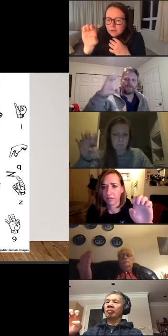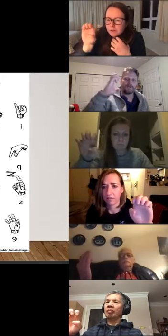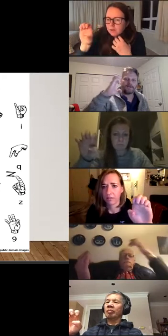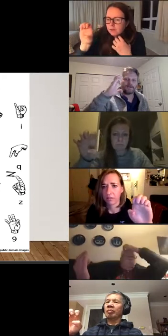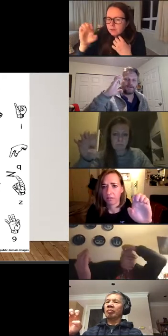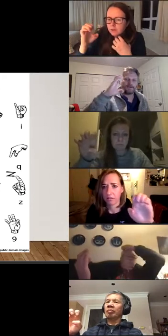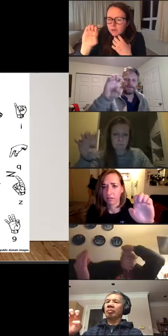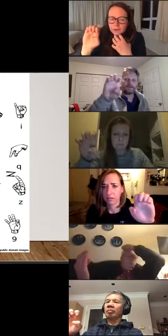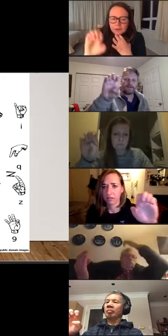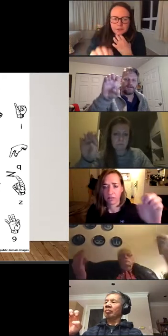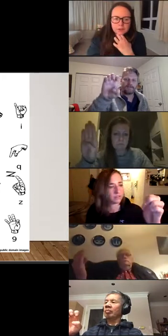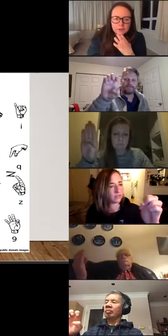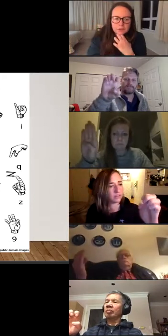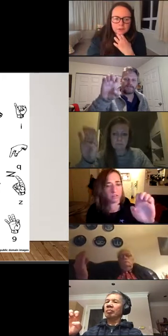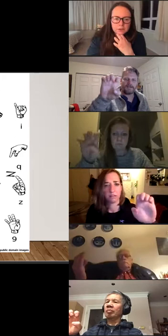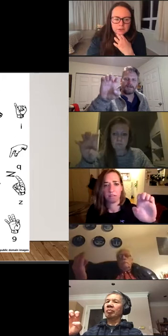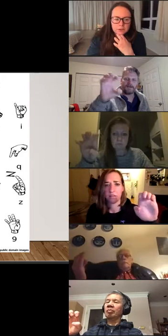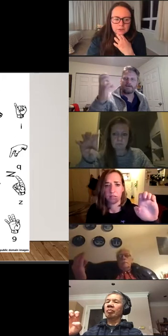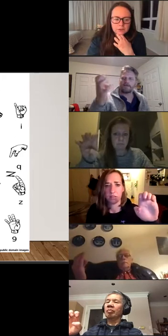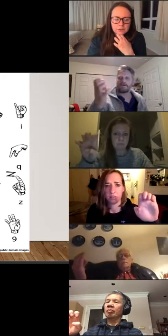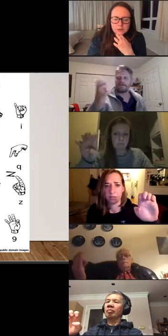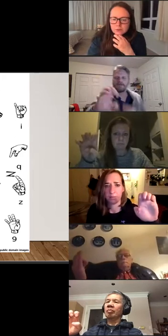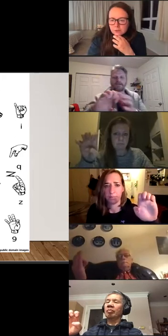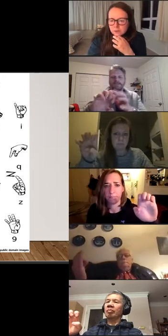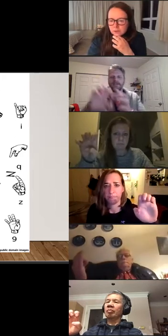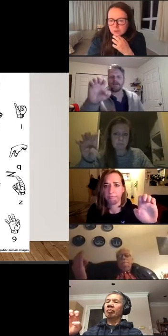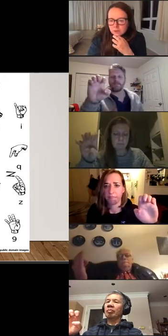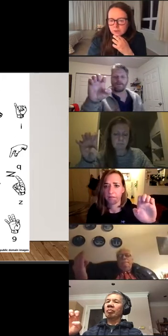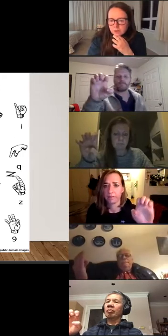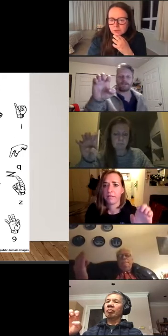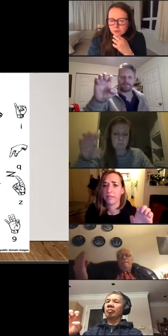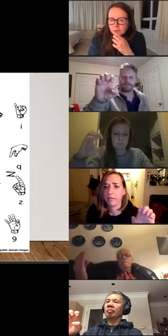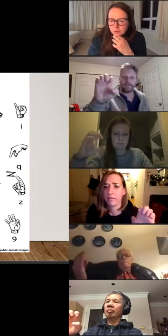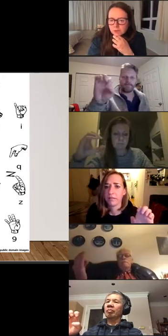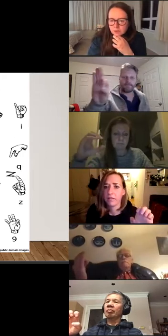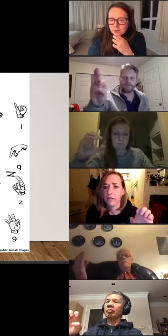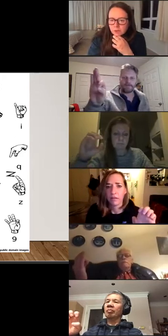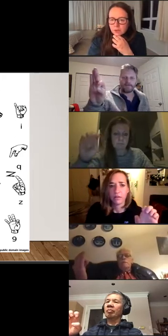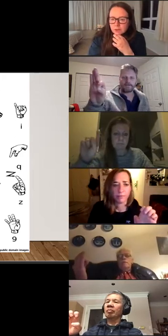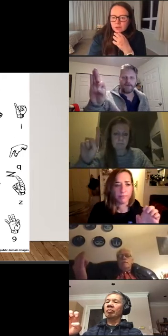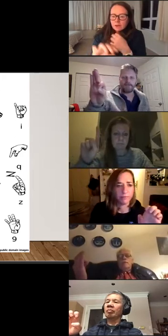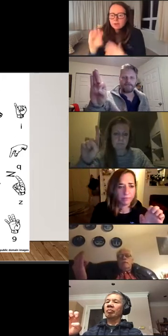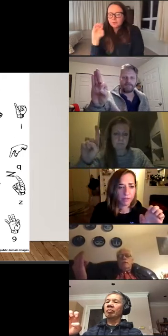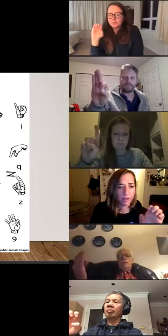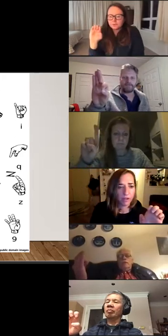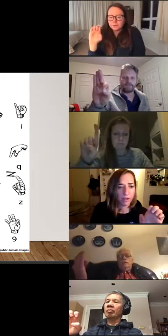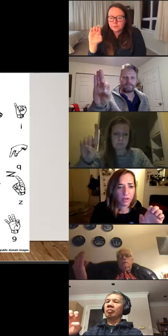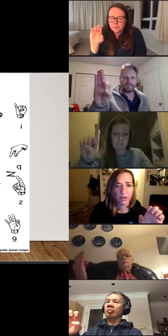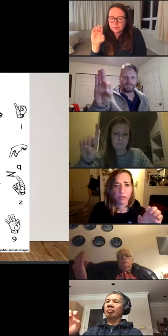very open. Okay. Yeah, just kind of your second knuckle bent over. Yep. So